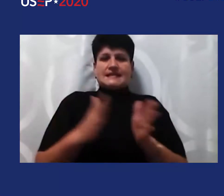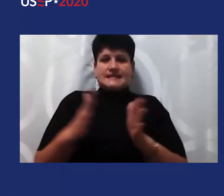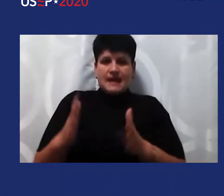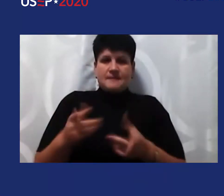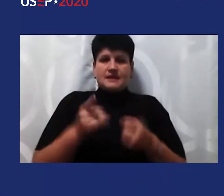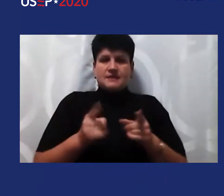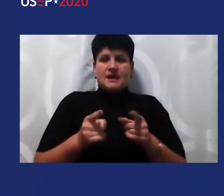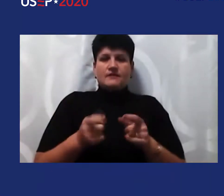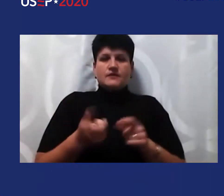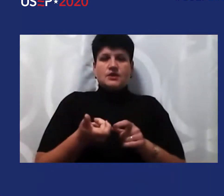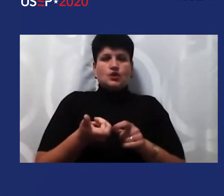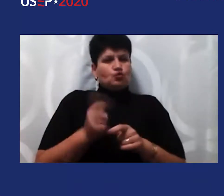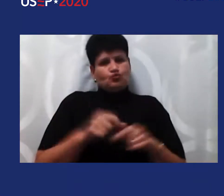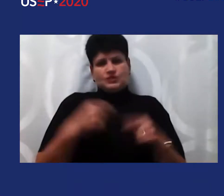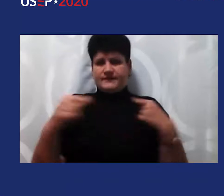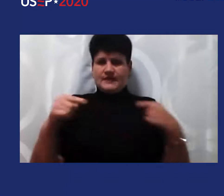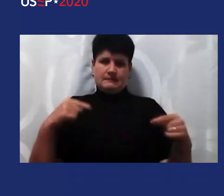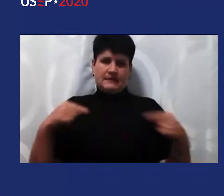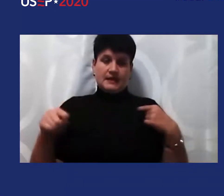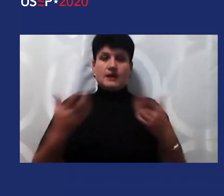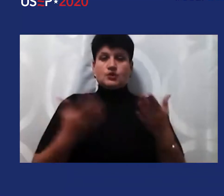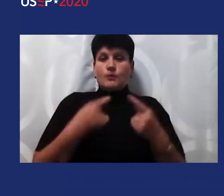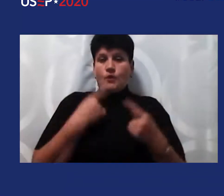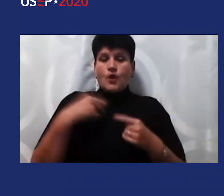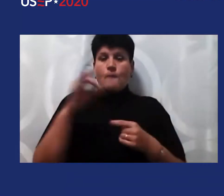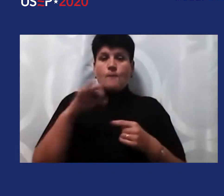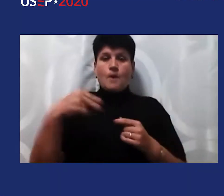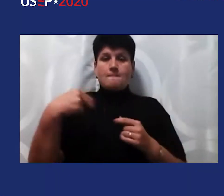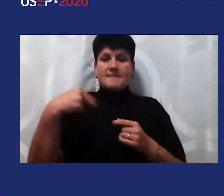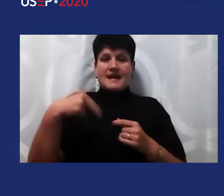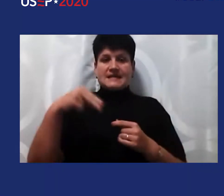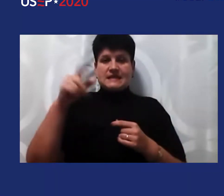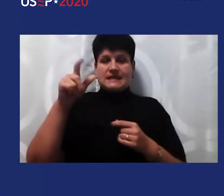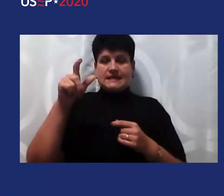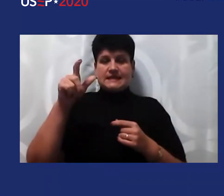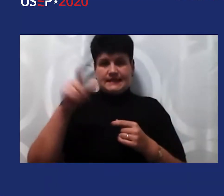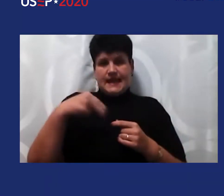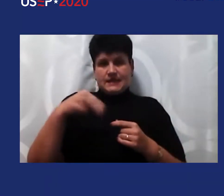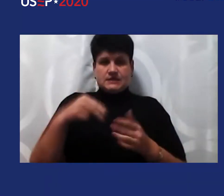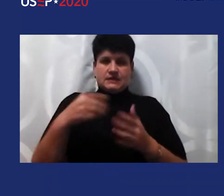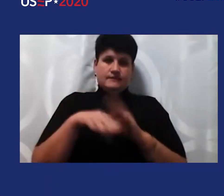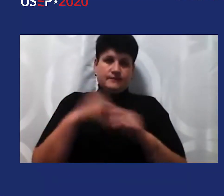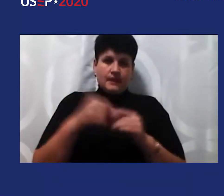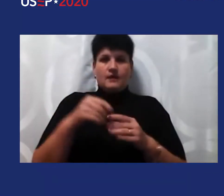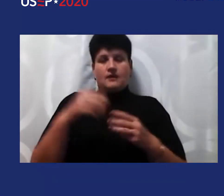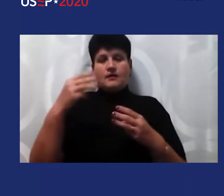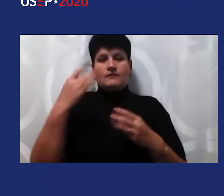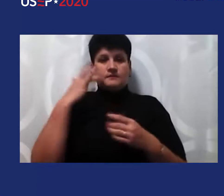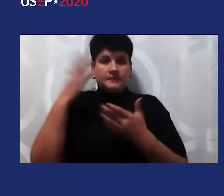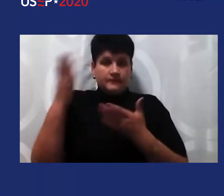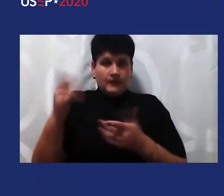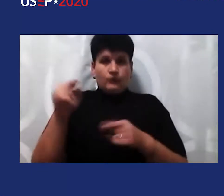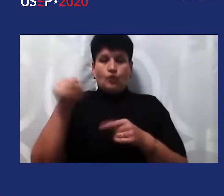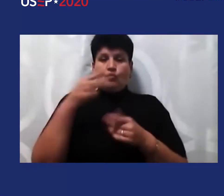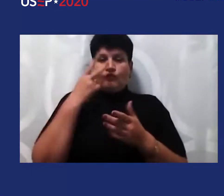the US experience, I would like to say our systems are actually very different.